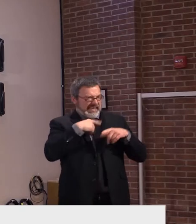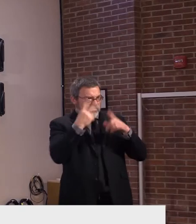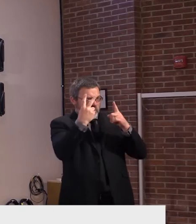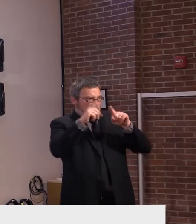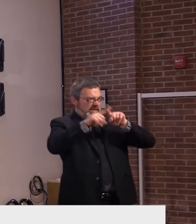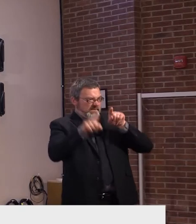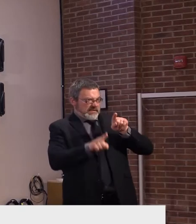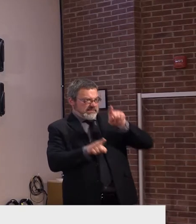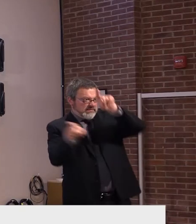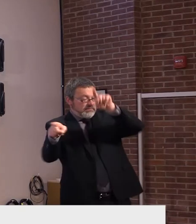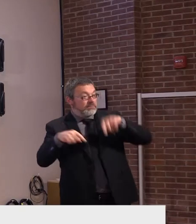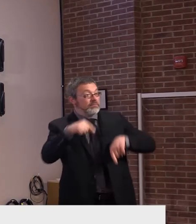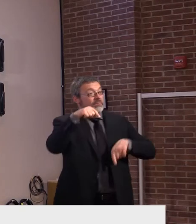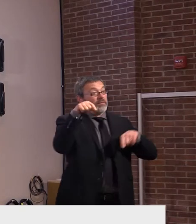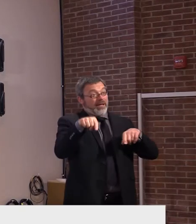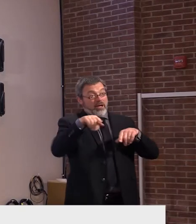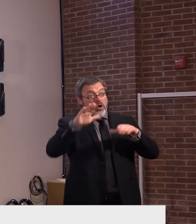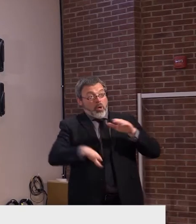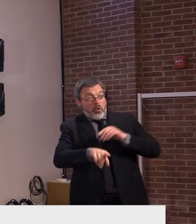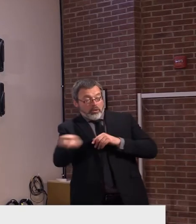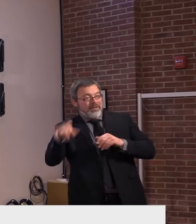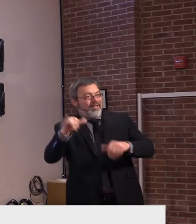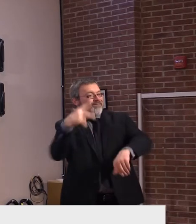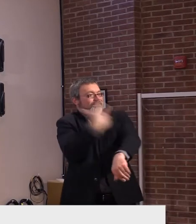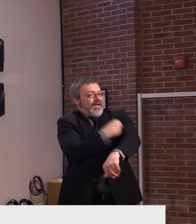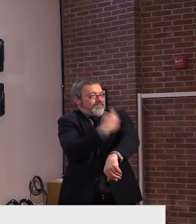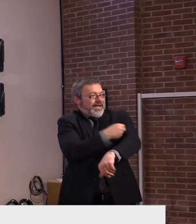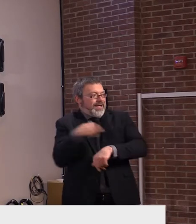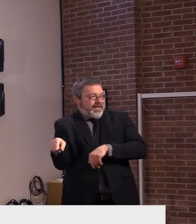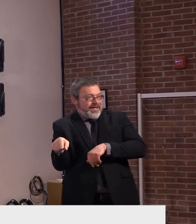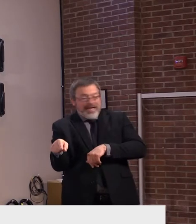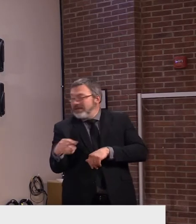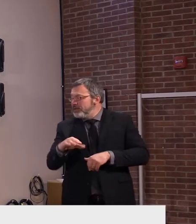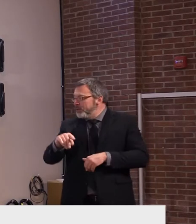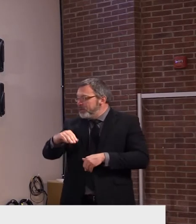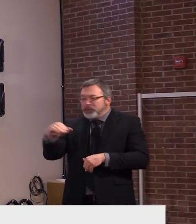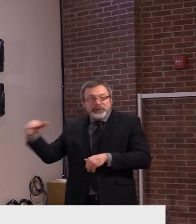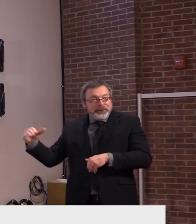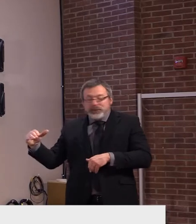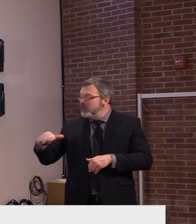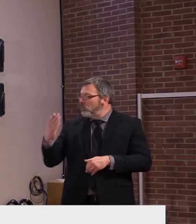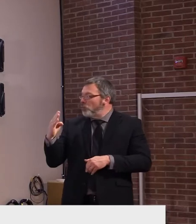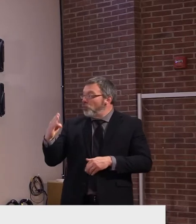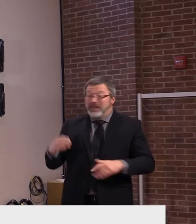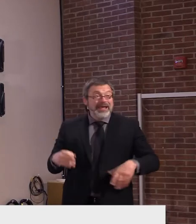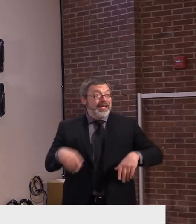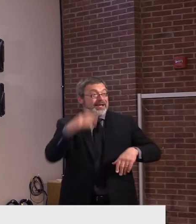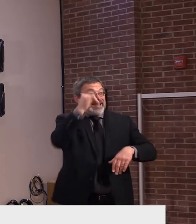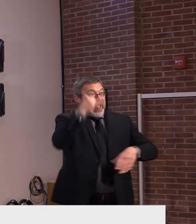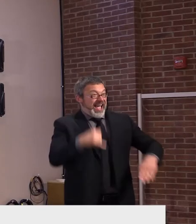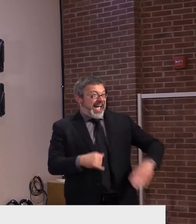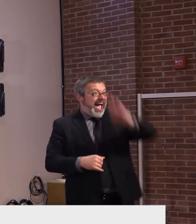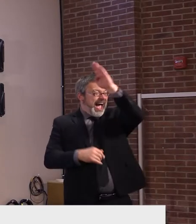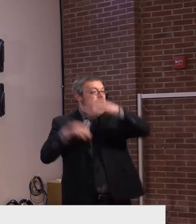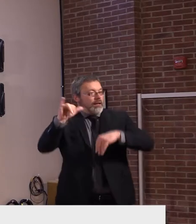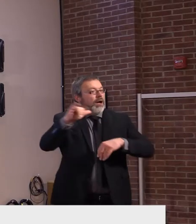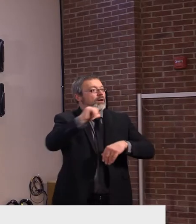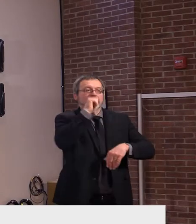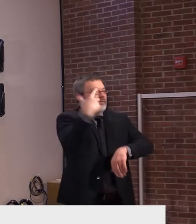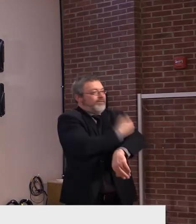vaccinated and those who are fully vaccinated, about 4.3 times greater for those who are not fully vaccinated. So again, another